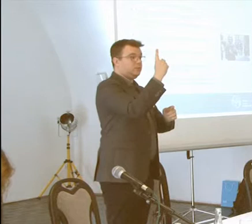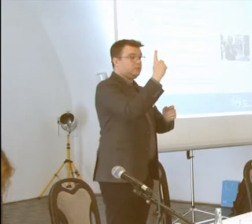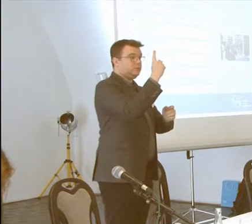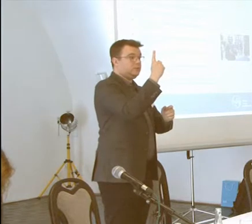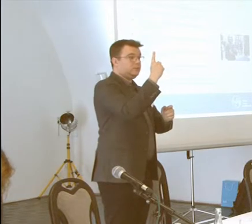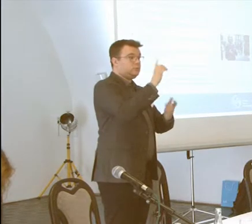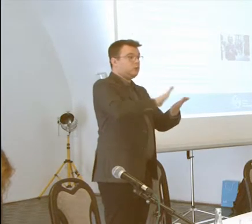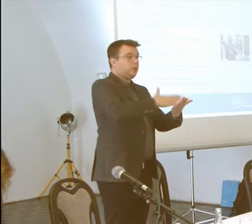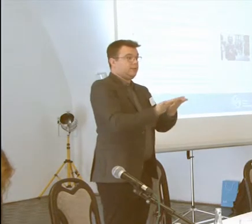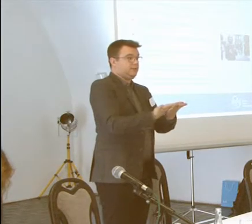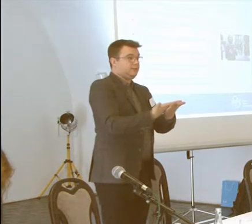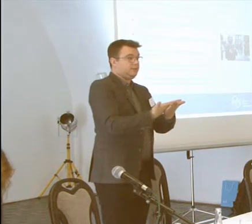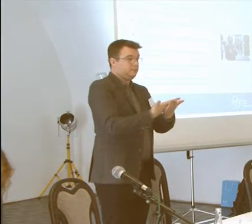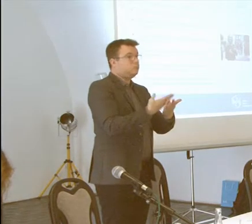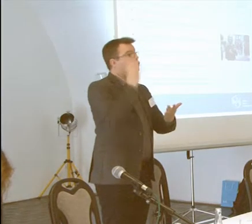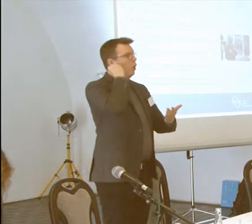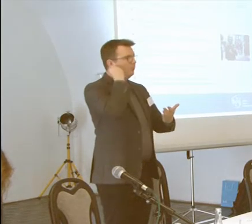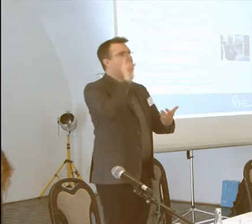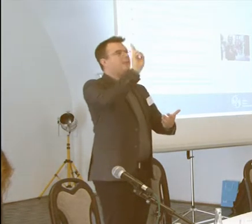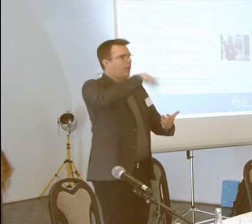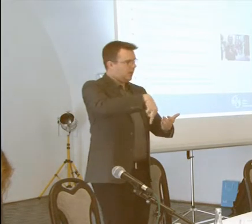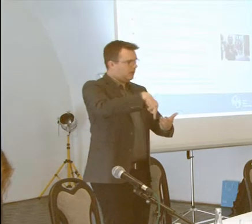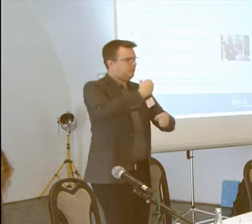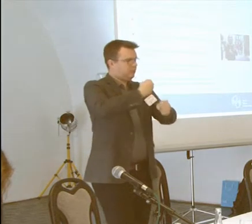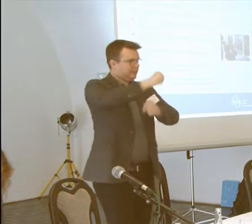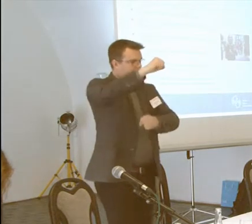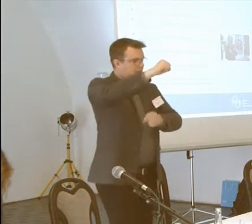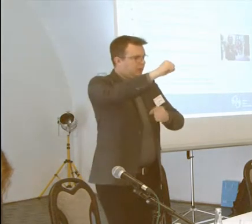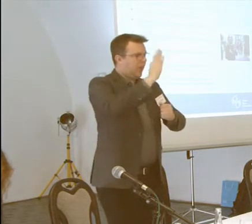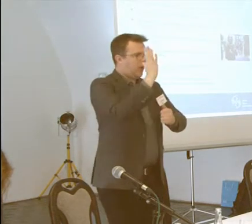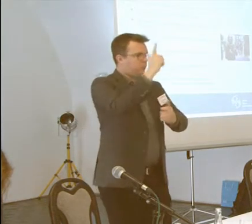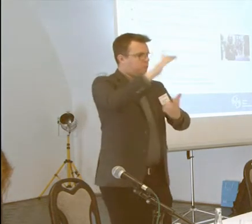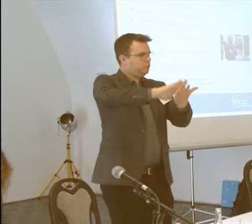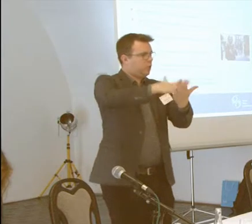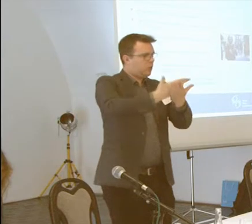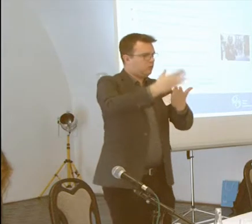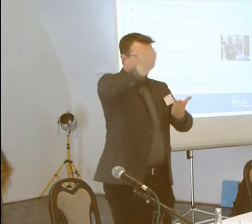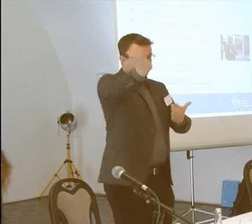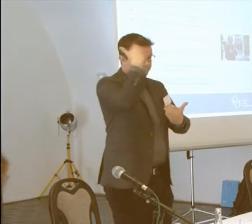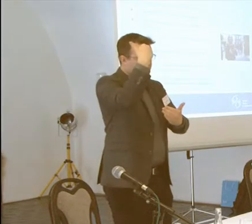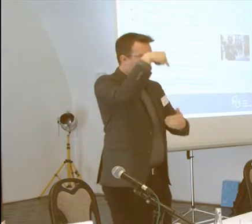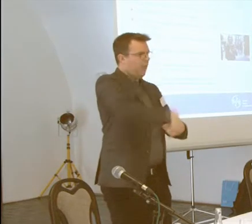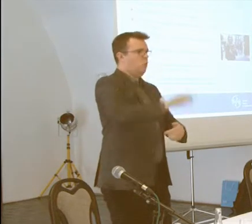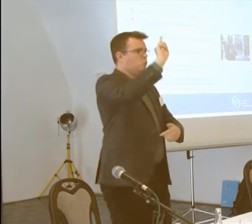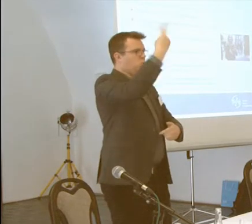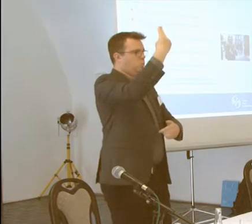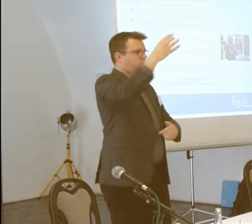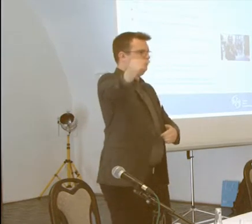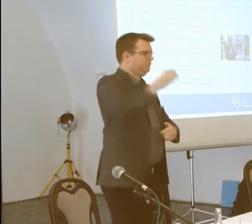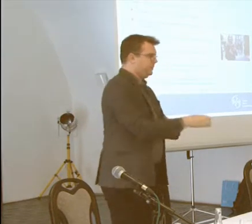Acute situations regarding interpreter. A deaf person can order an interpreter in acute situation right